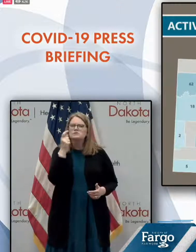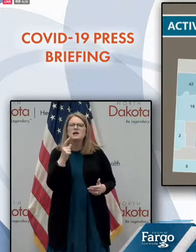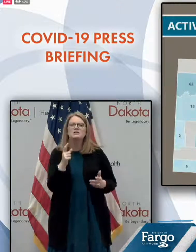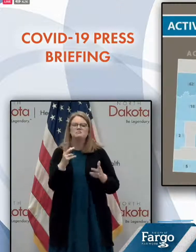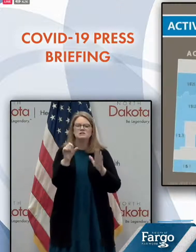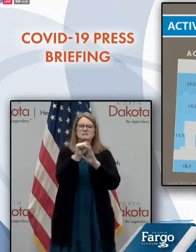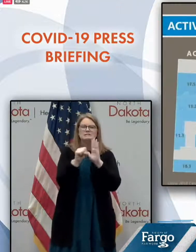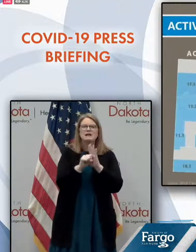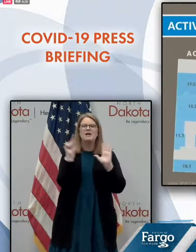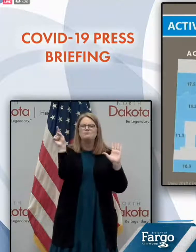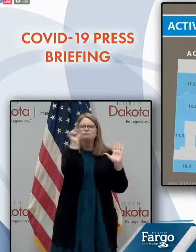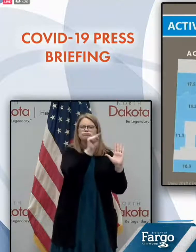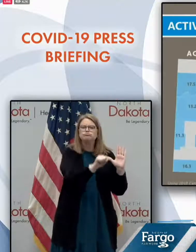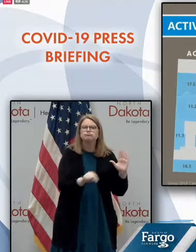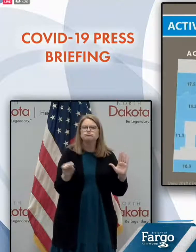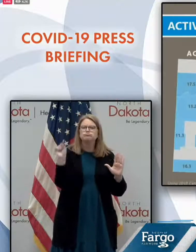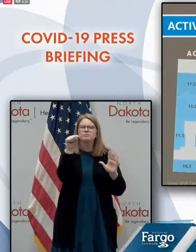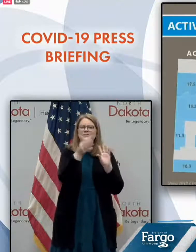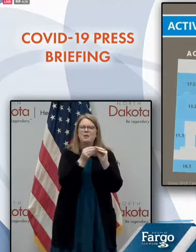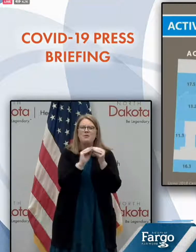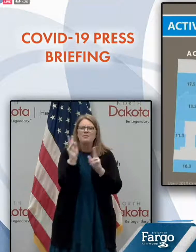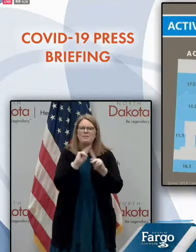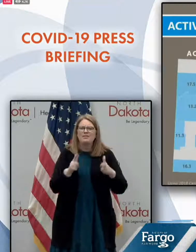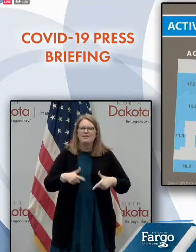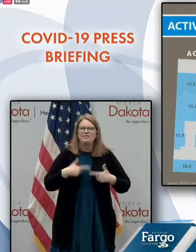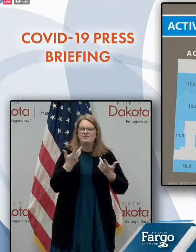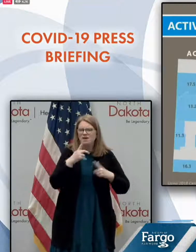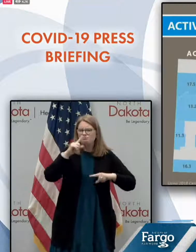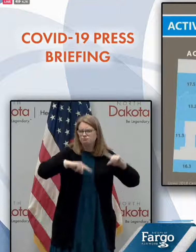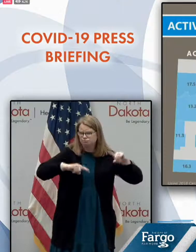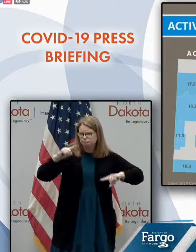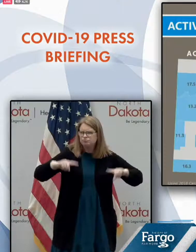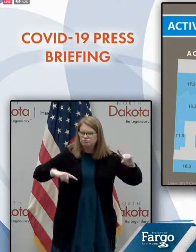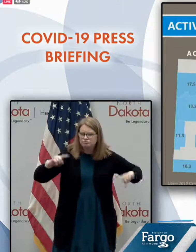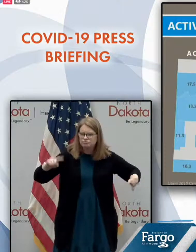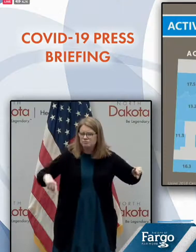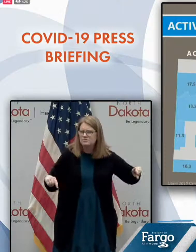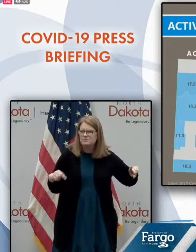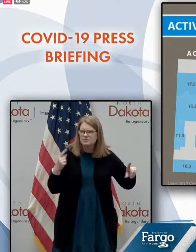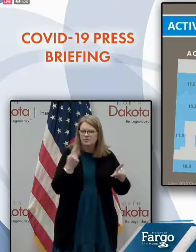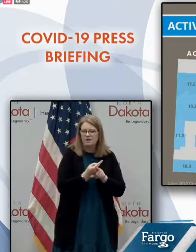But let me go back to that slide. You can see right there, I think on